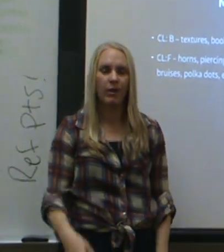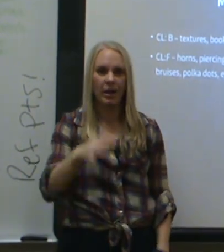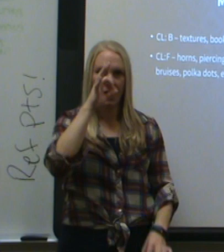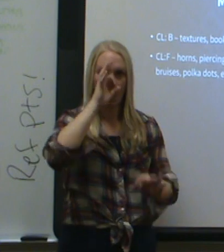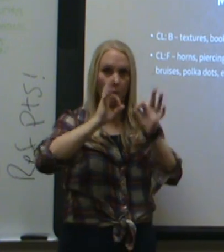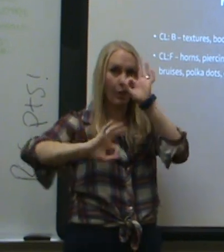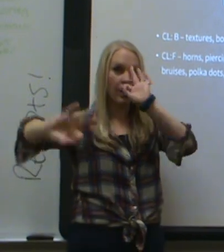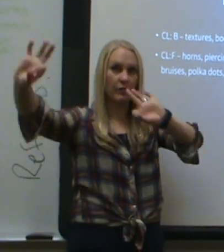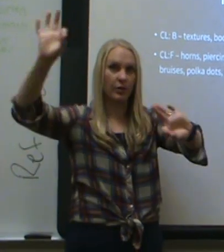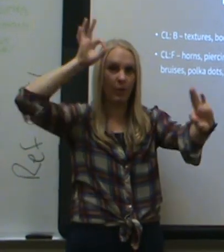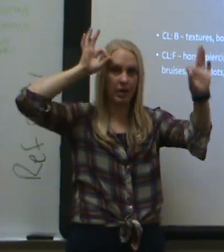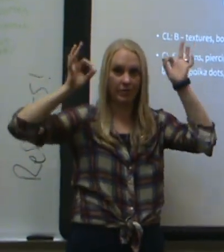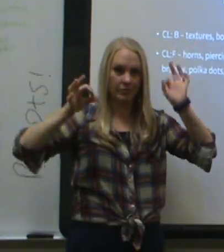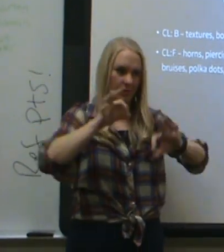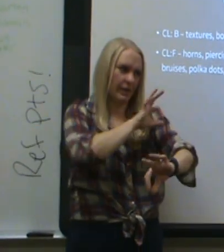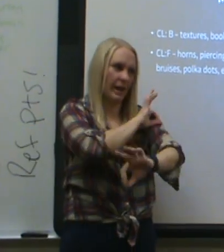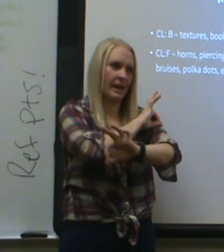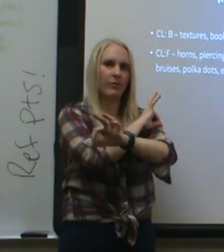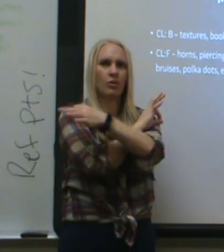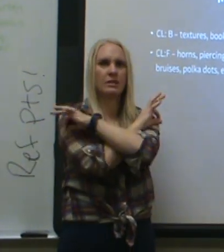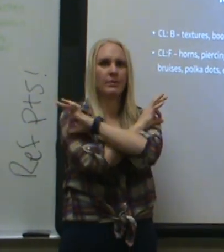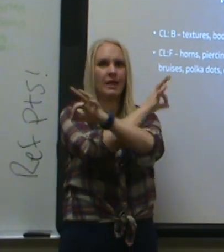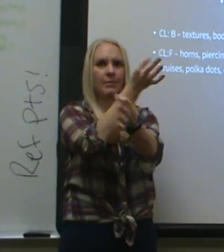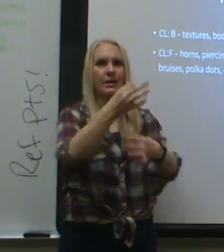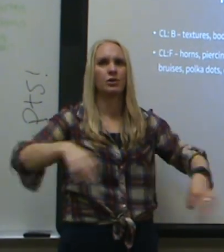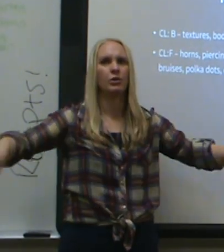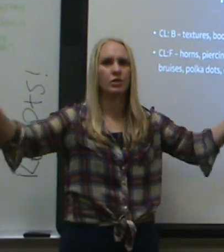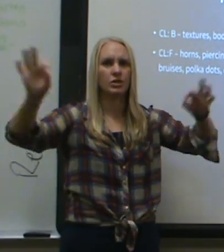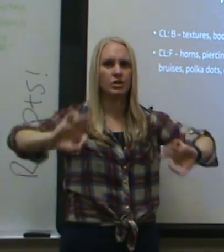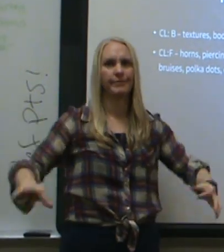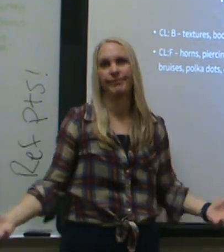want. Wherever you want. Right? I can have horns coming out of my shoulders.